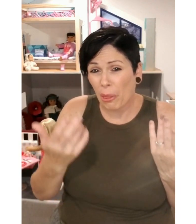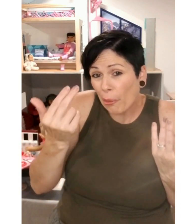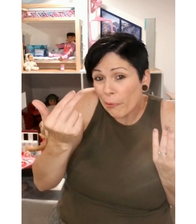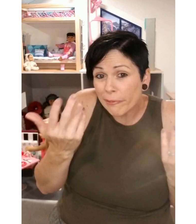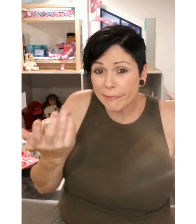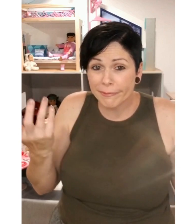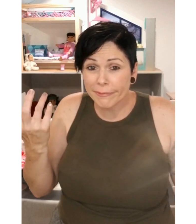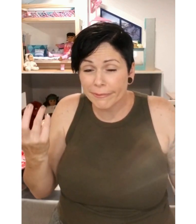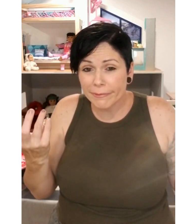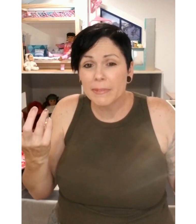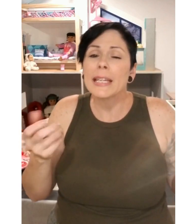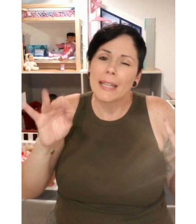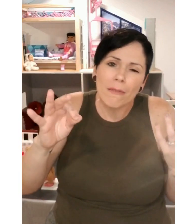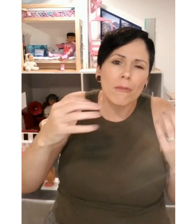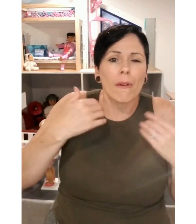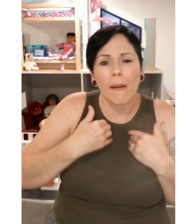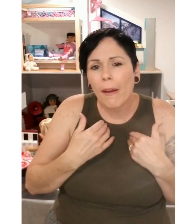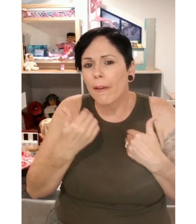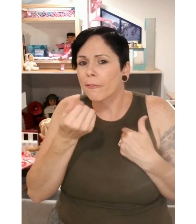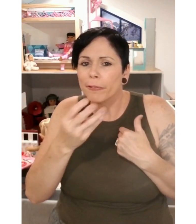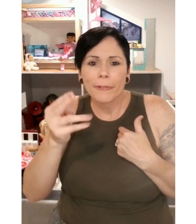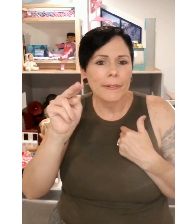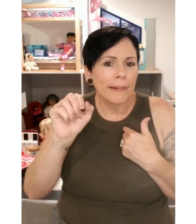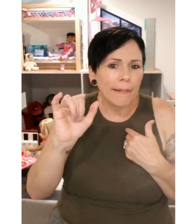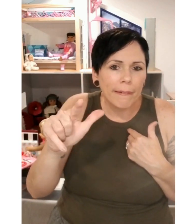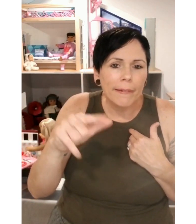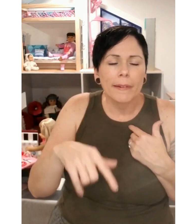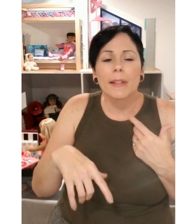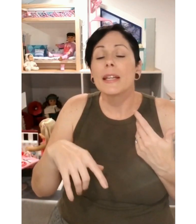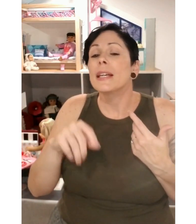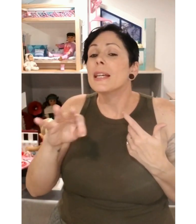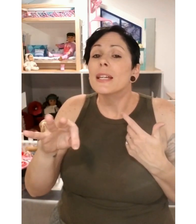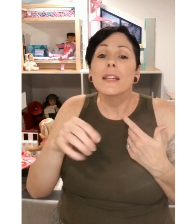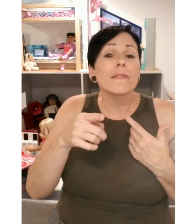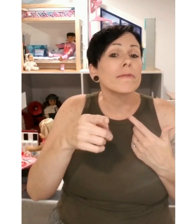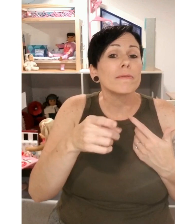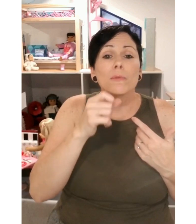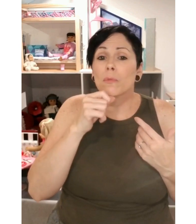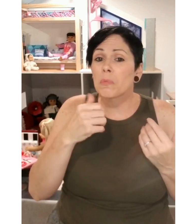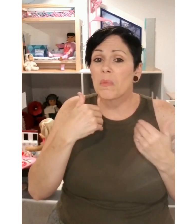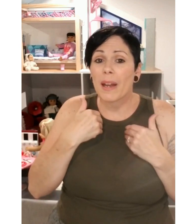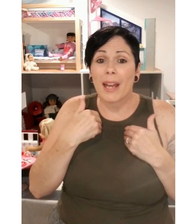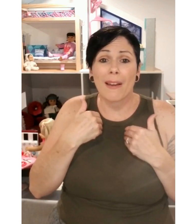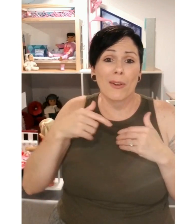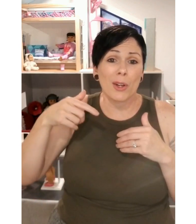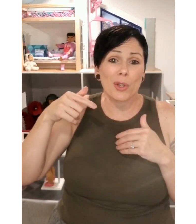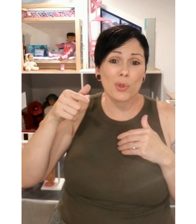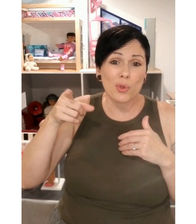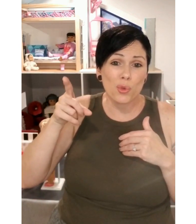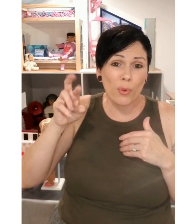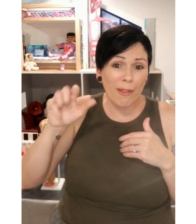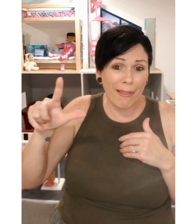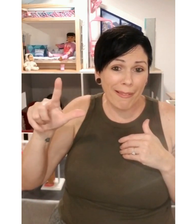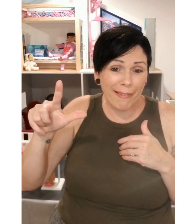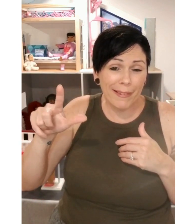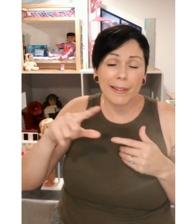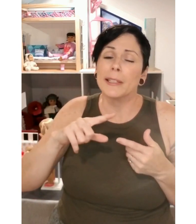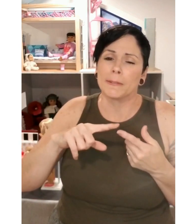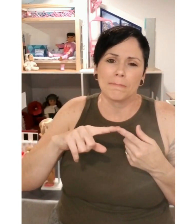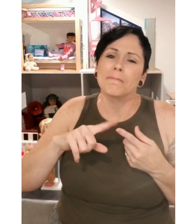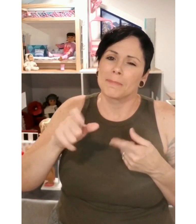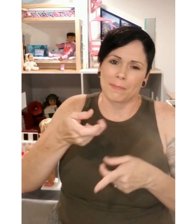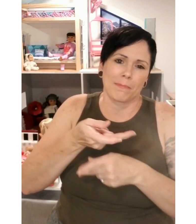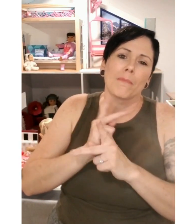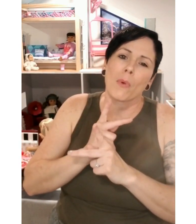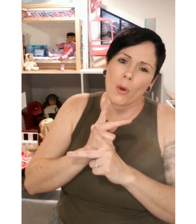If you have some nails and whatnot. If you don't have a drill, you're gonna need to borrow one.